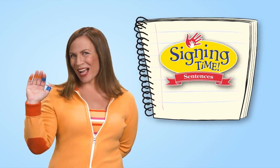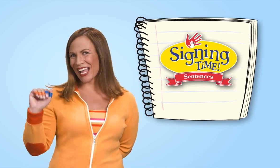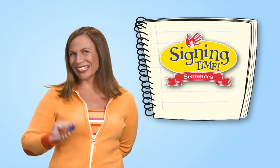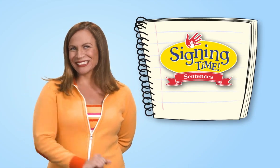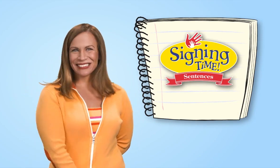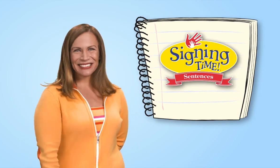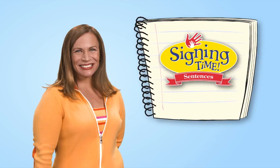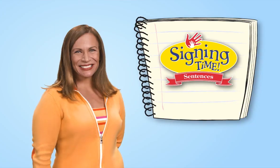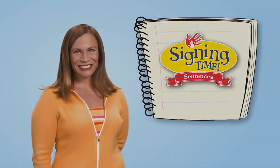Bye-bye.